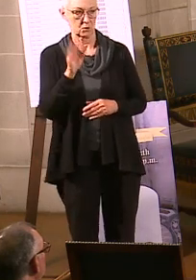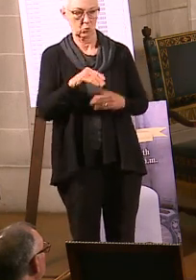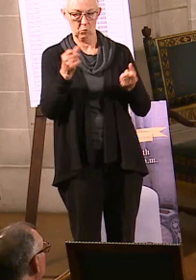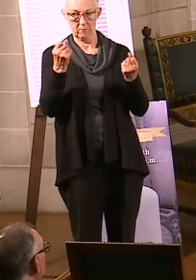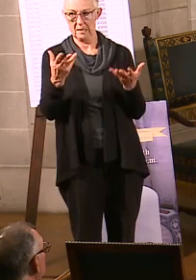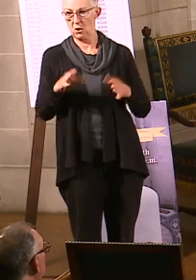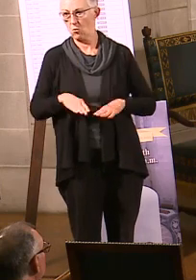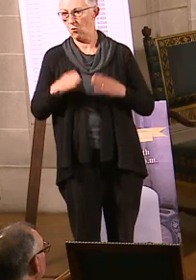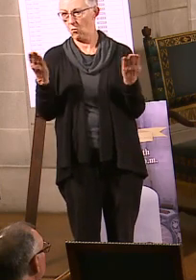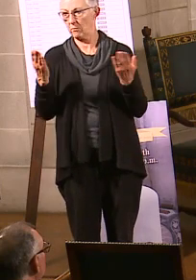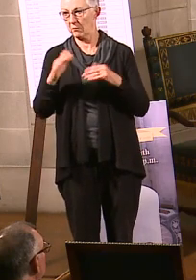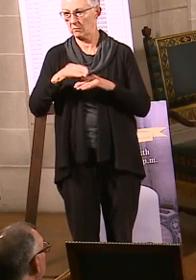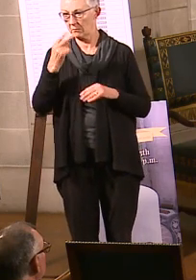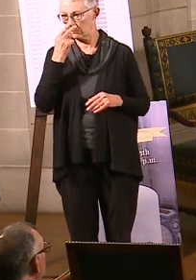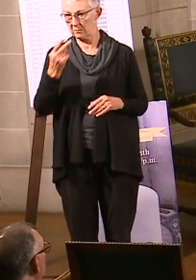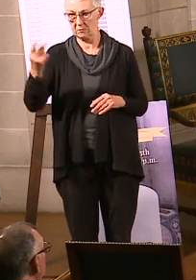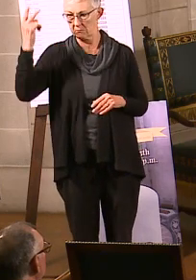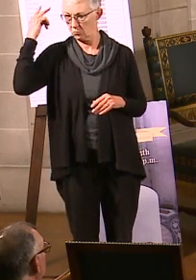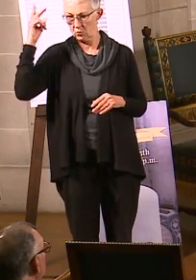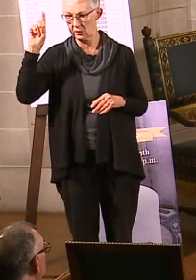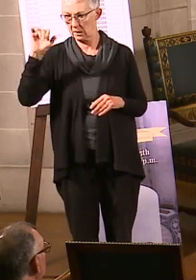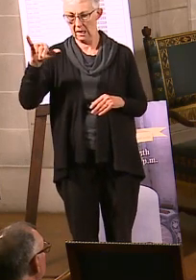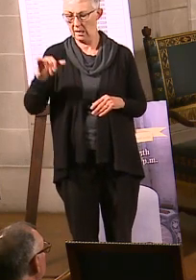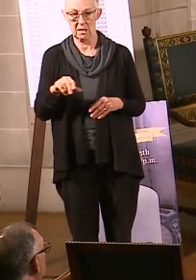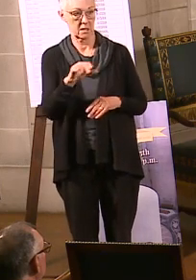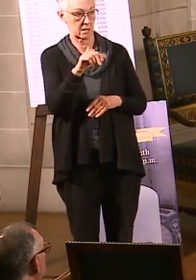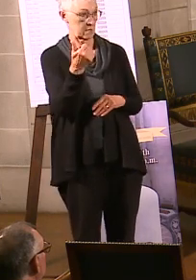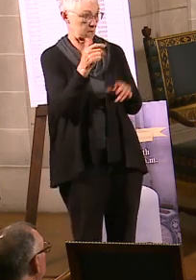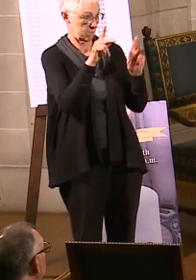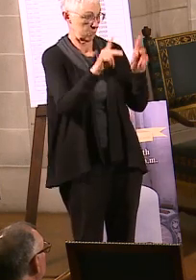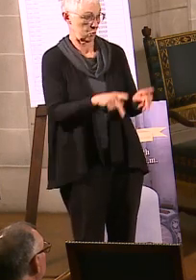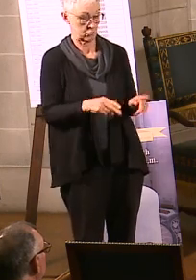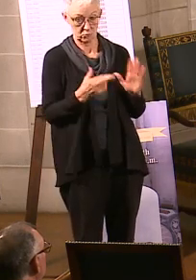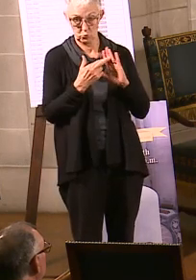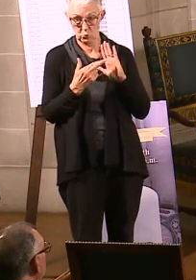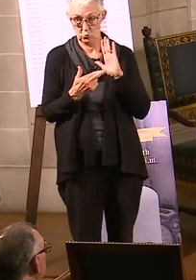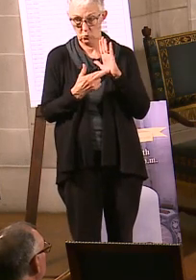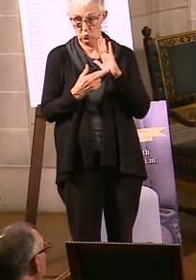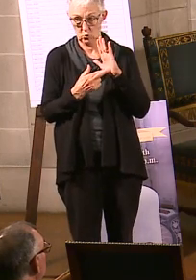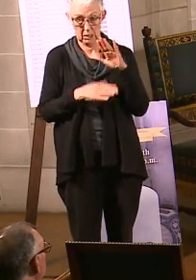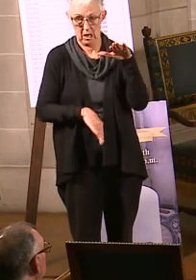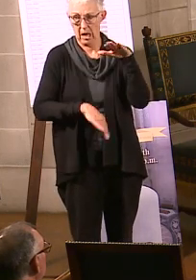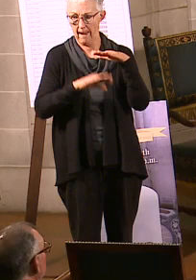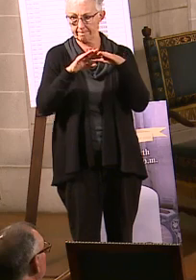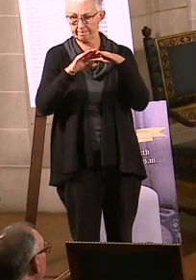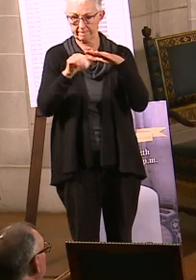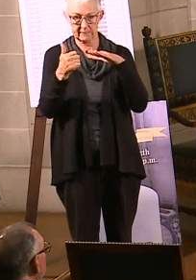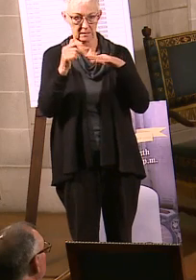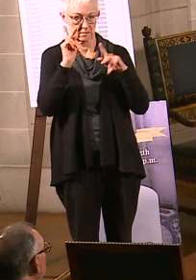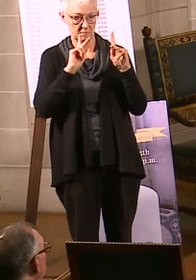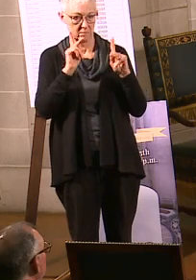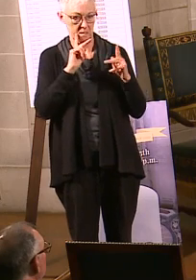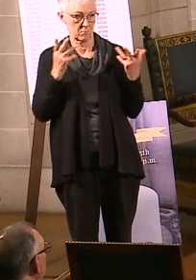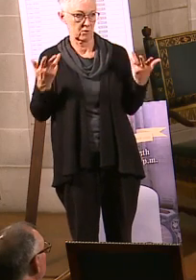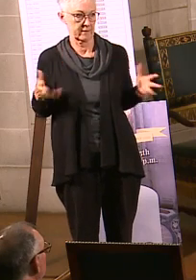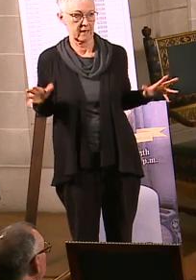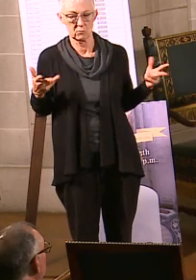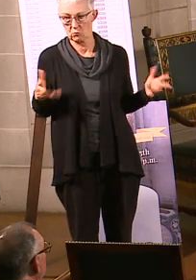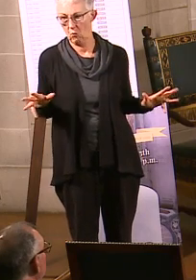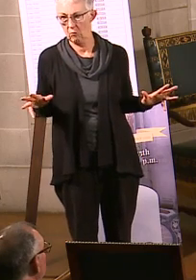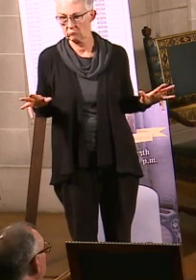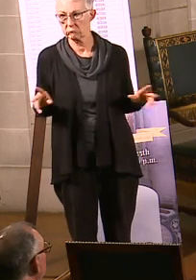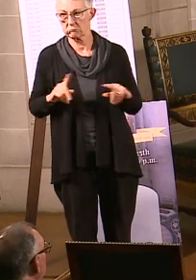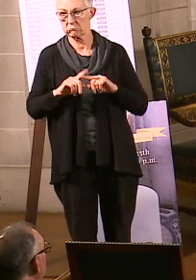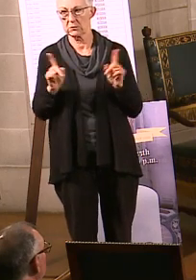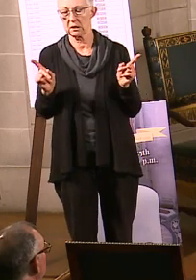up on Memorial Day. 10-person rule if you're going to do it, so no more than 10 people there at any one given time. And as I've talked about that